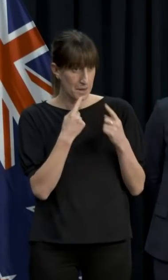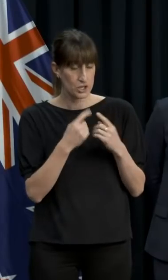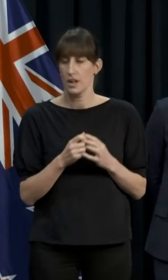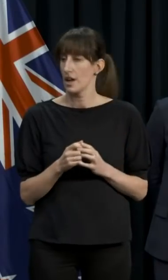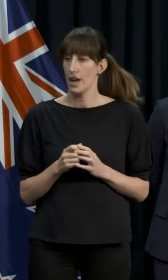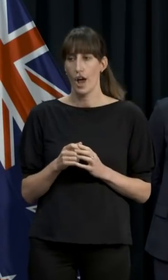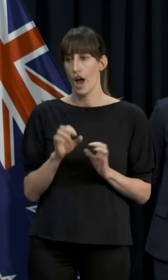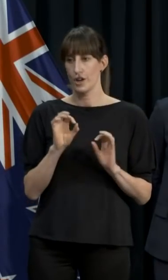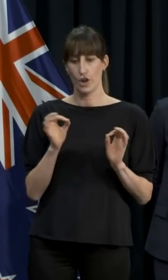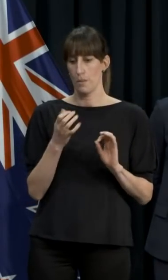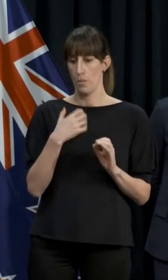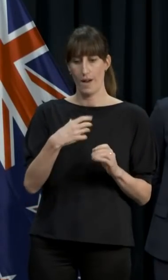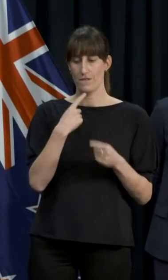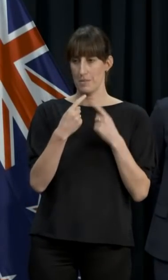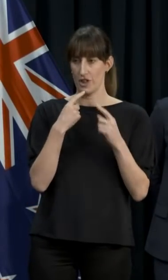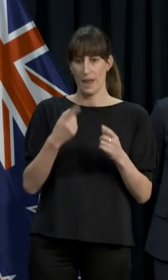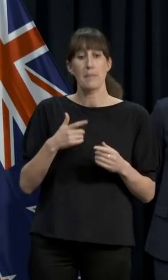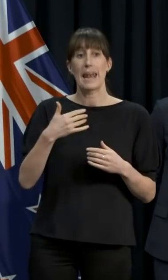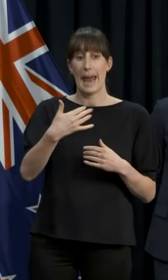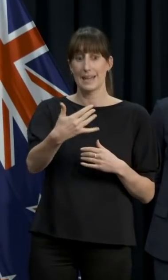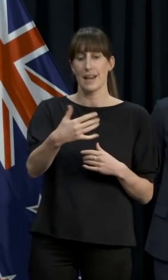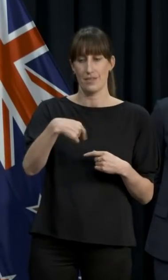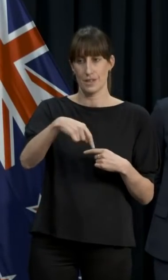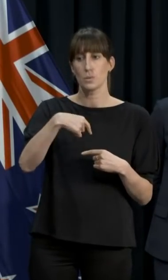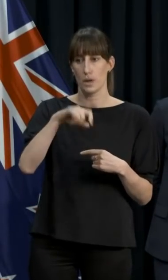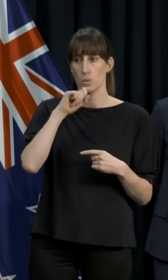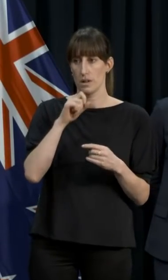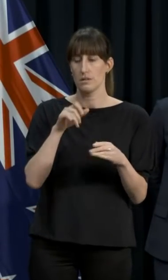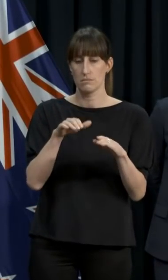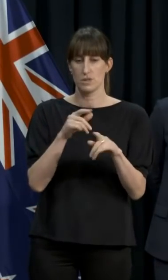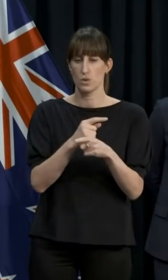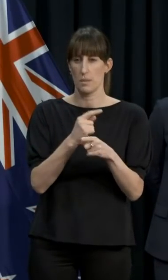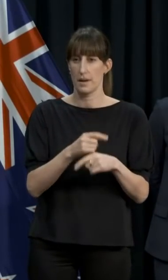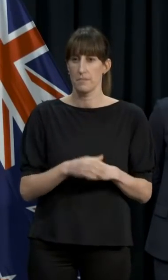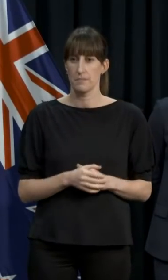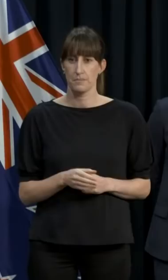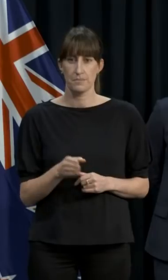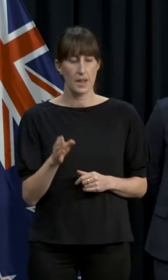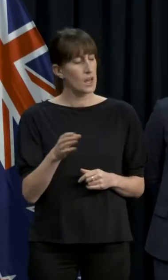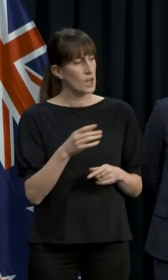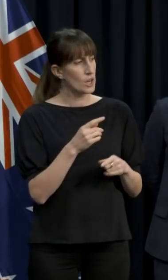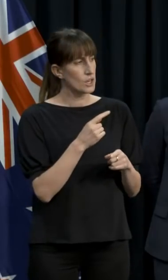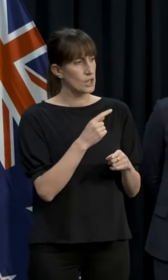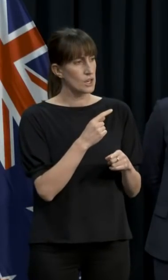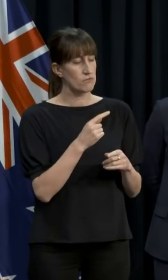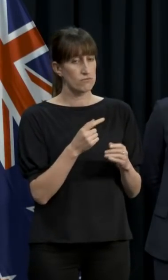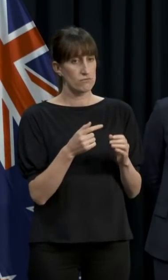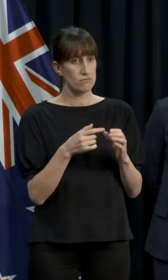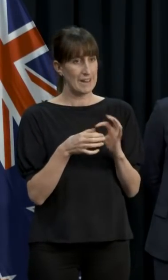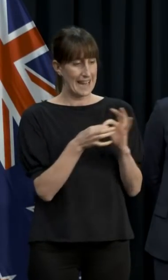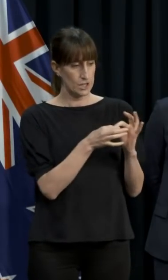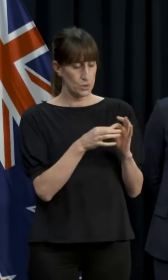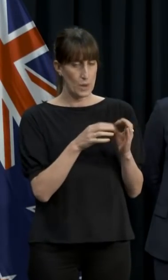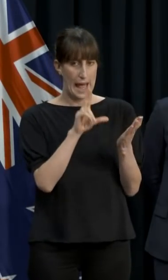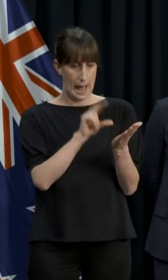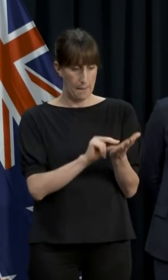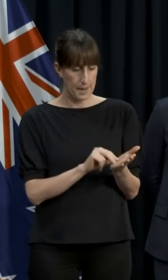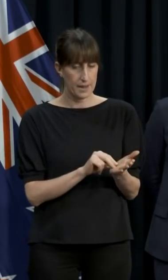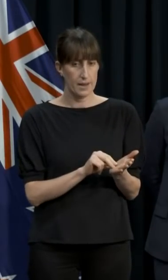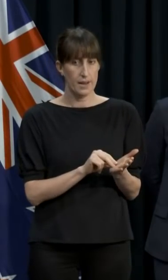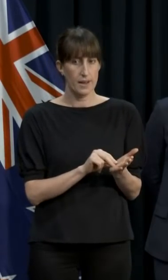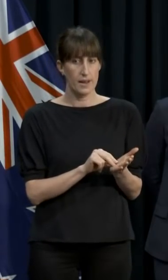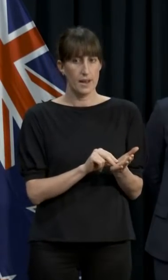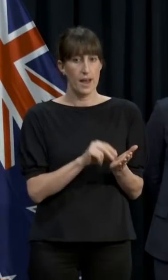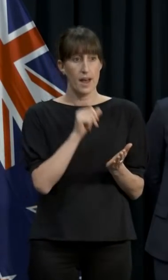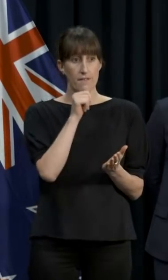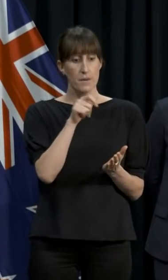that during the week. And on the back of that question about the app, is there any work underway for people to retroactively add